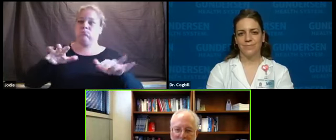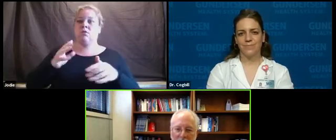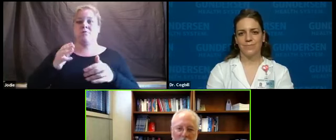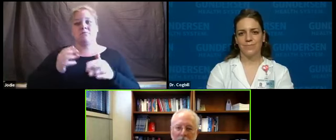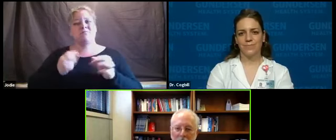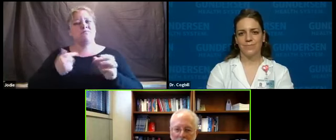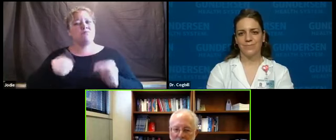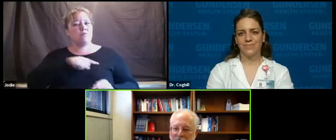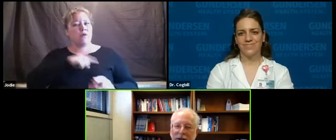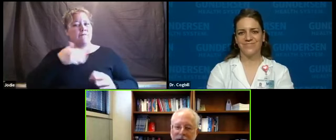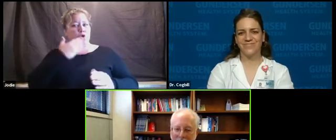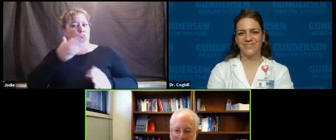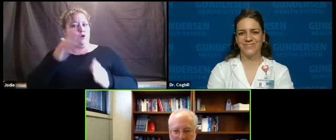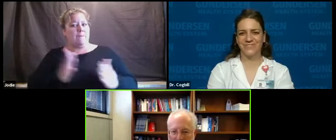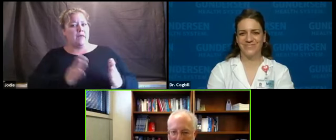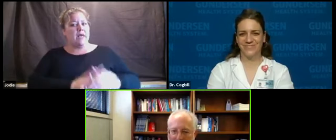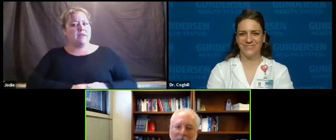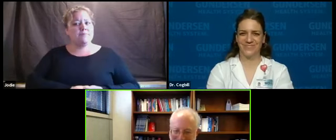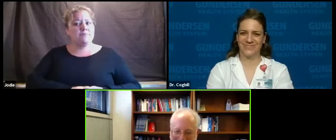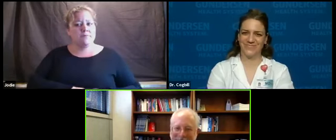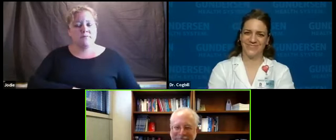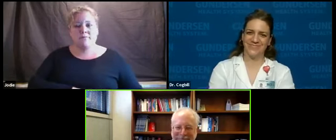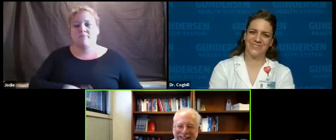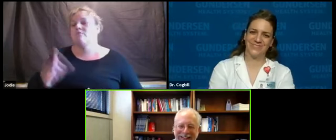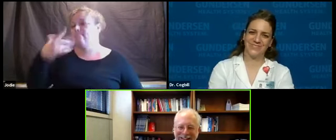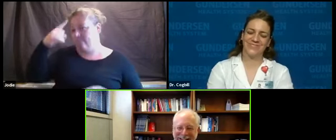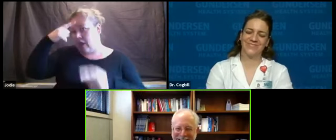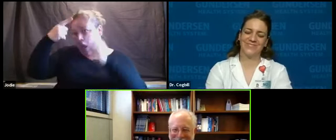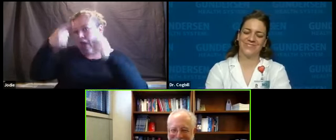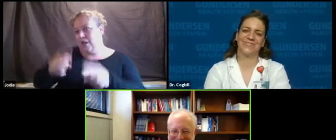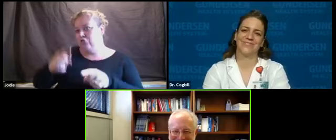Otherwise, I agree with you 100%, Dr. Cogbill.